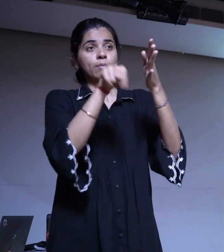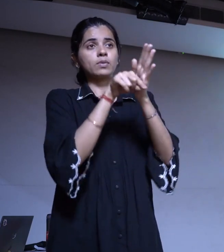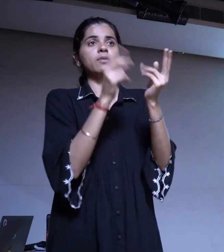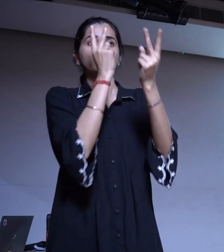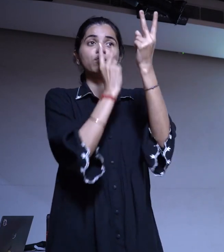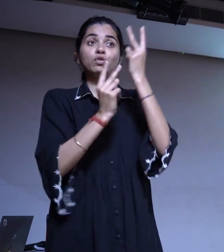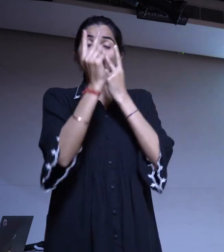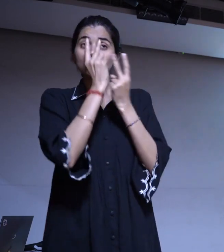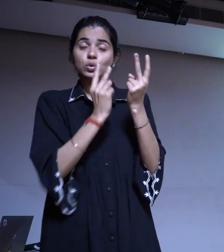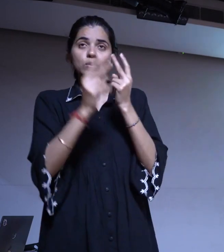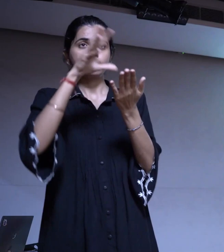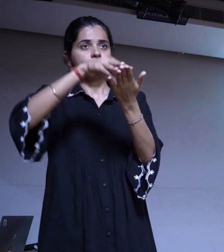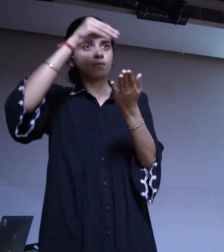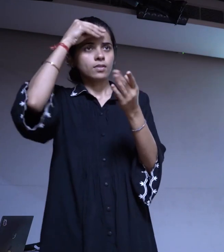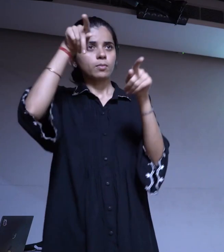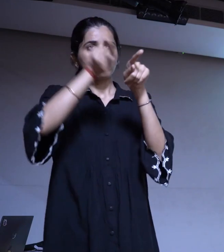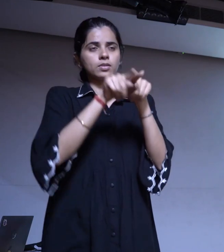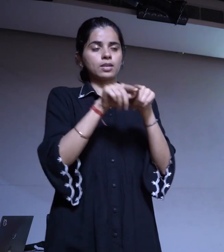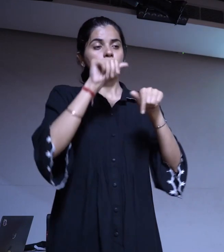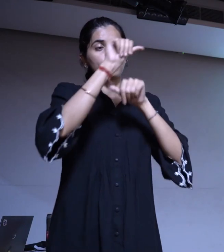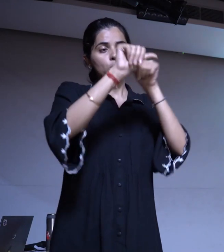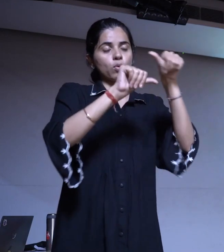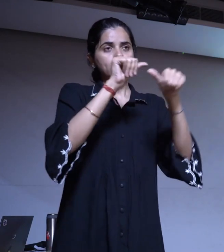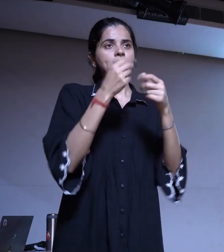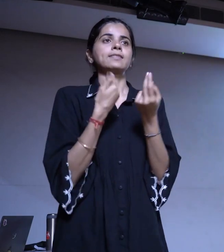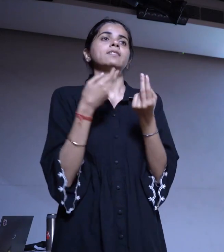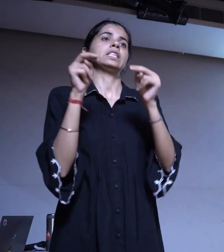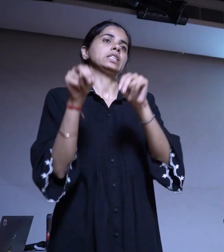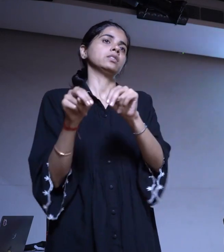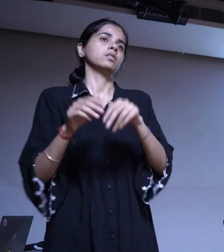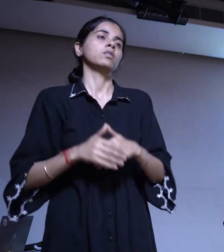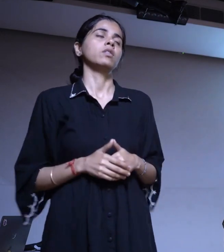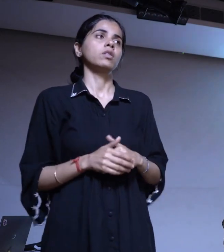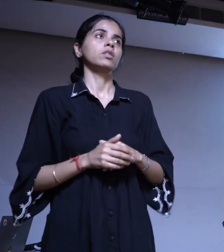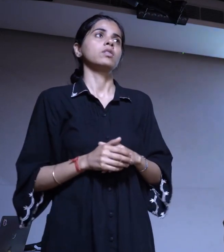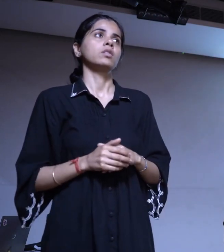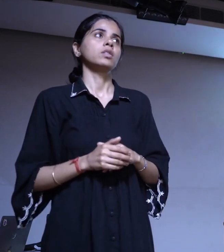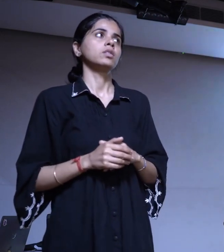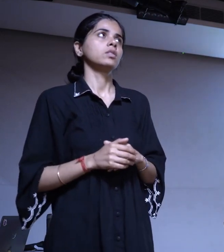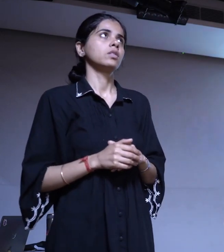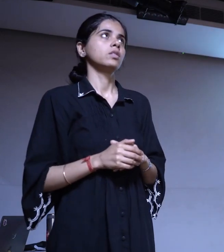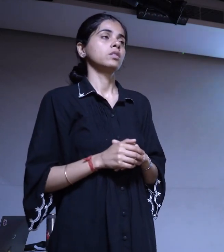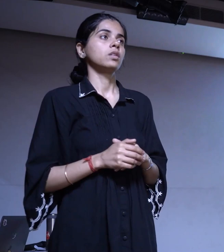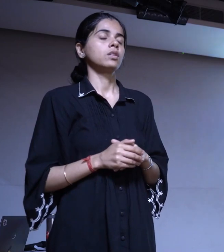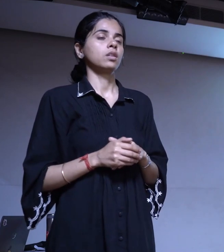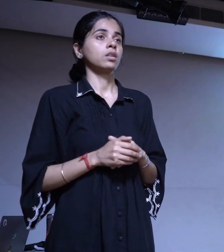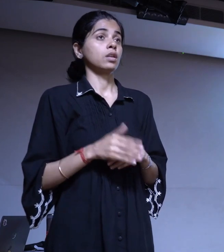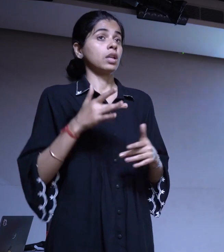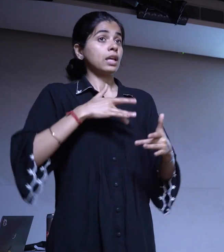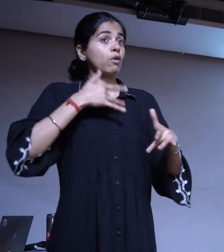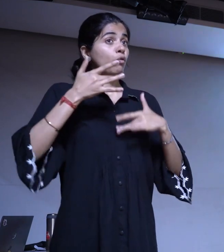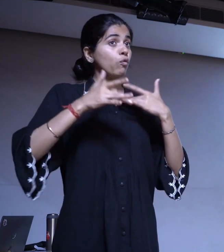visual patterns again breaking it down to the processes that we need so re